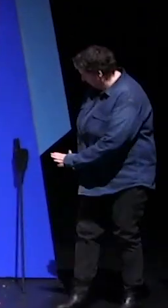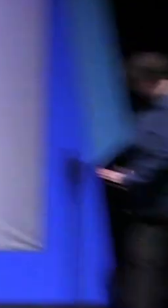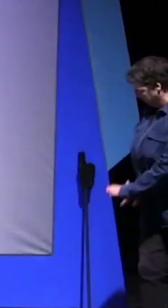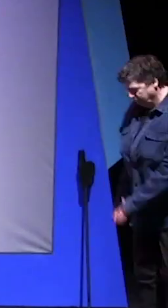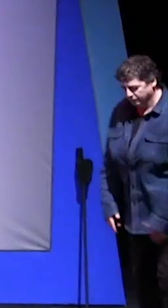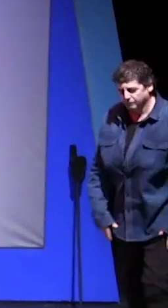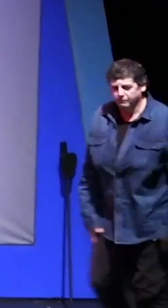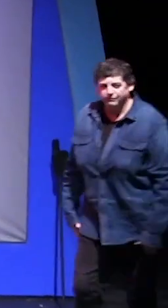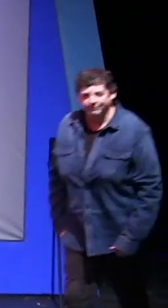You stay right there.